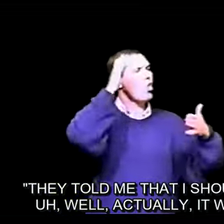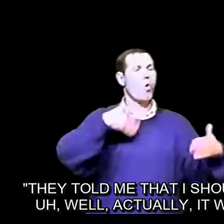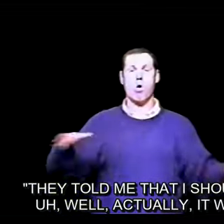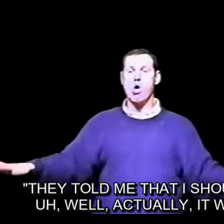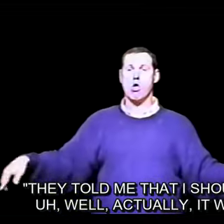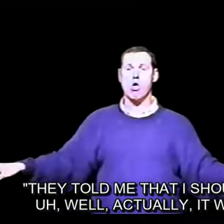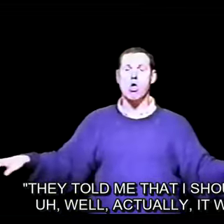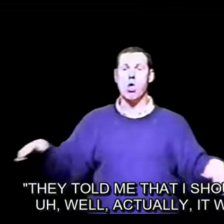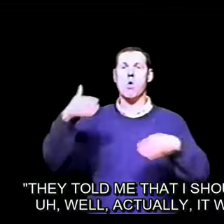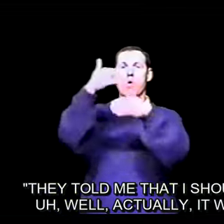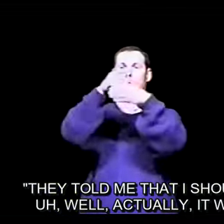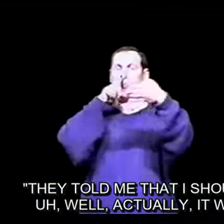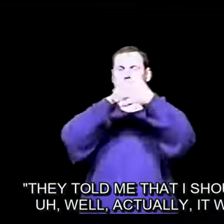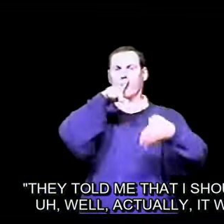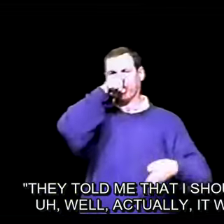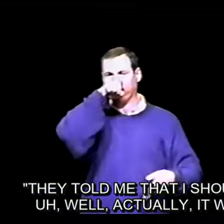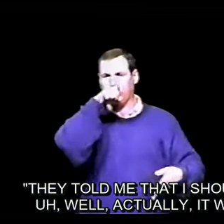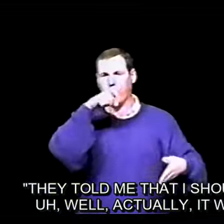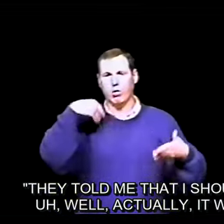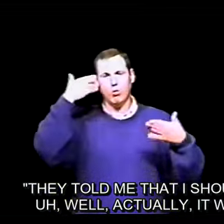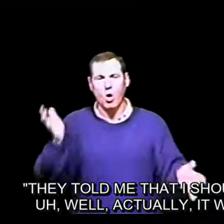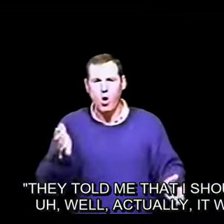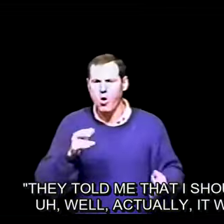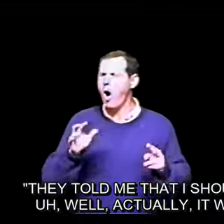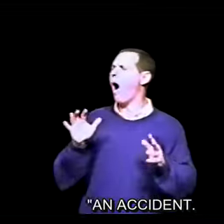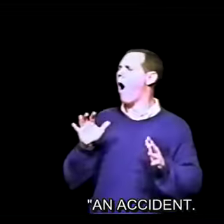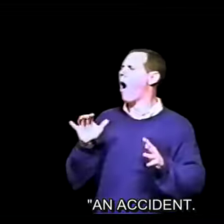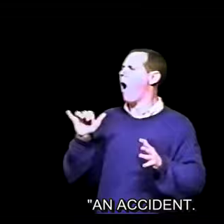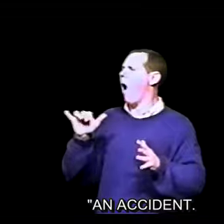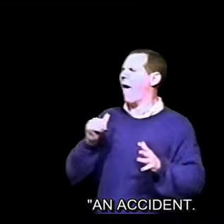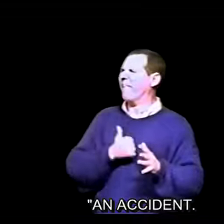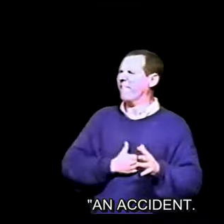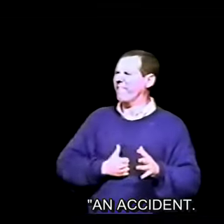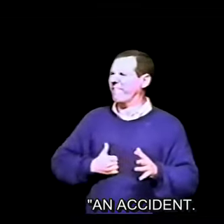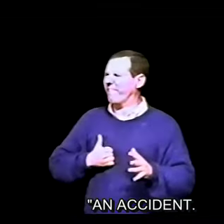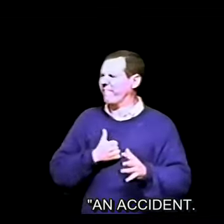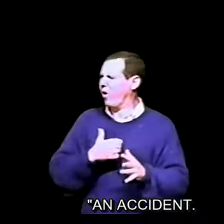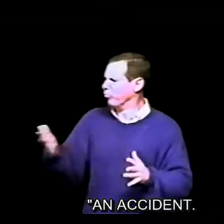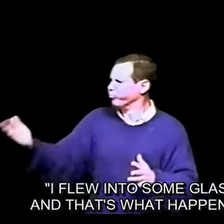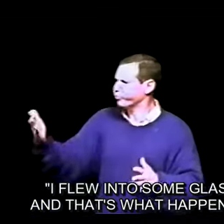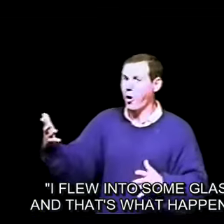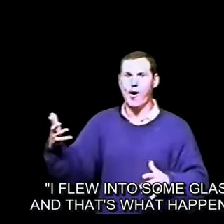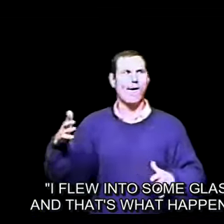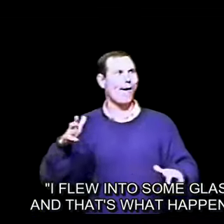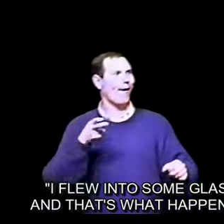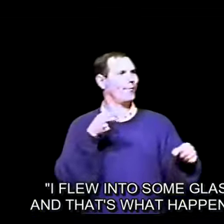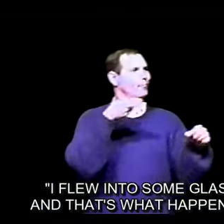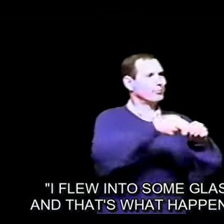should, it was an accident. I flew into some glass, and that's what